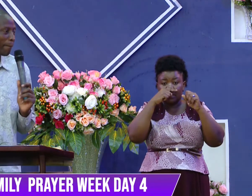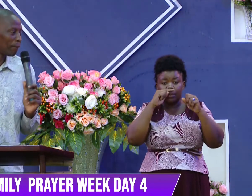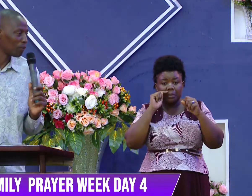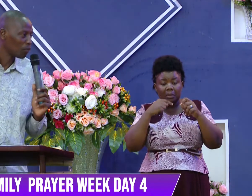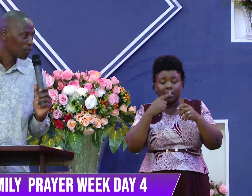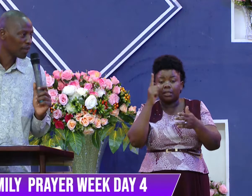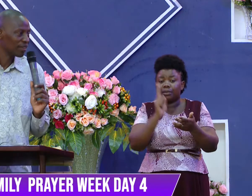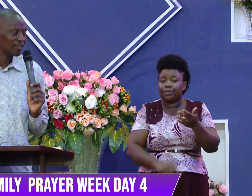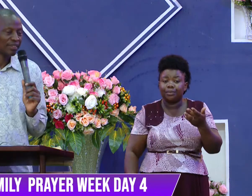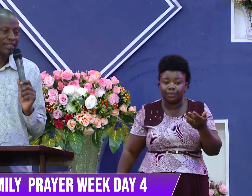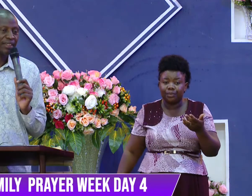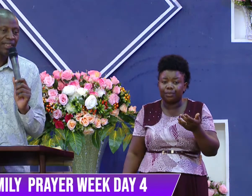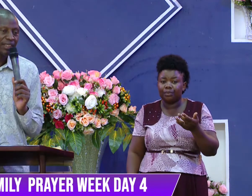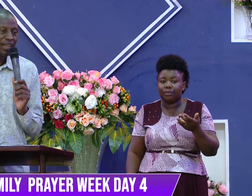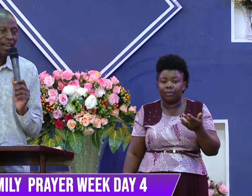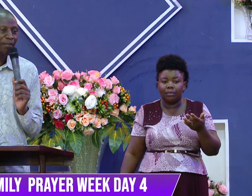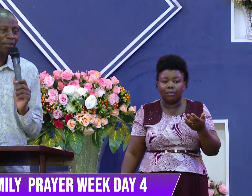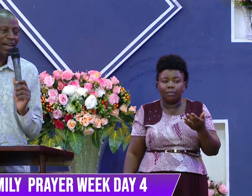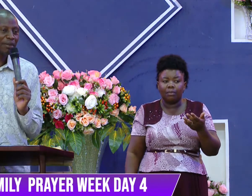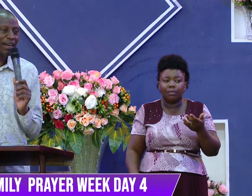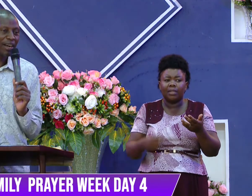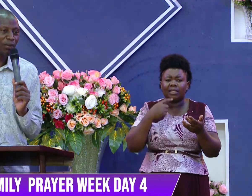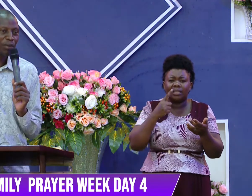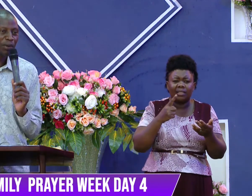The leader of this nation said,